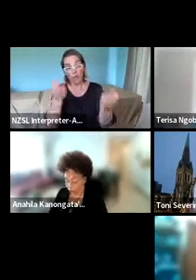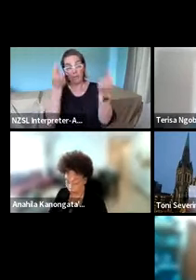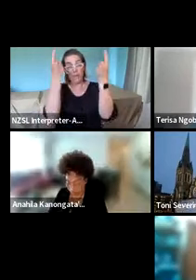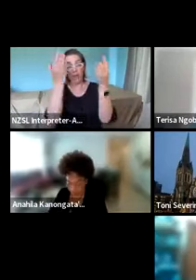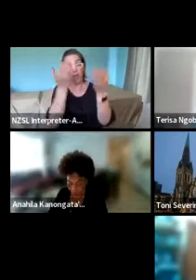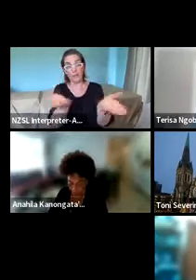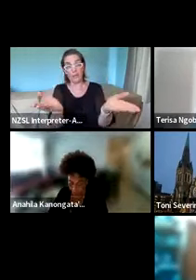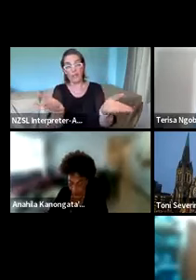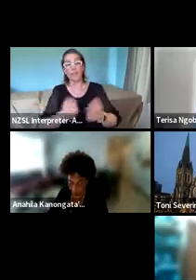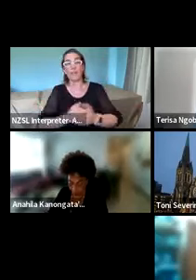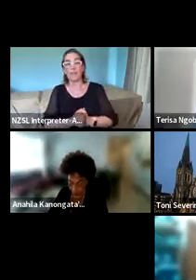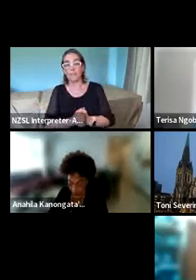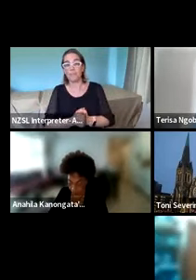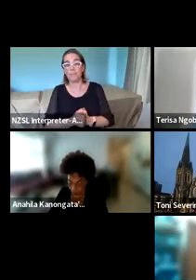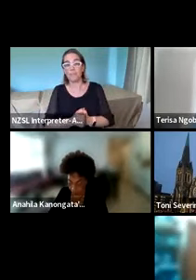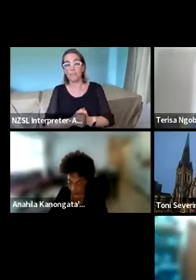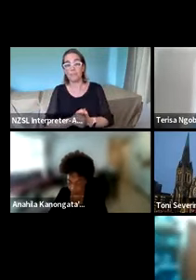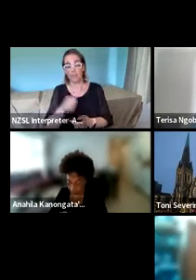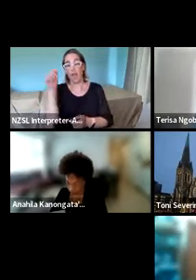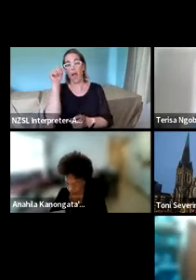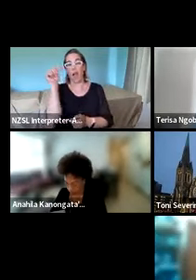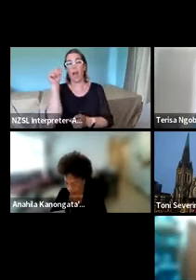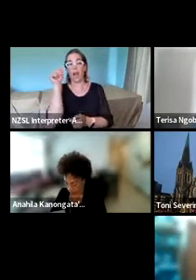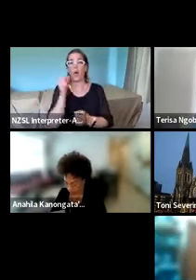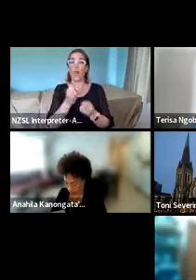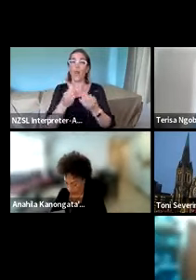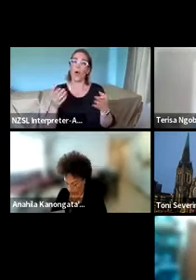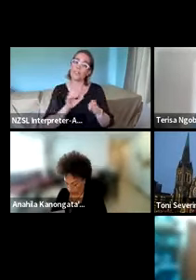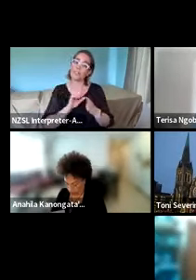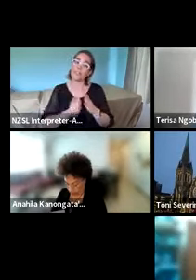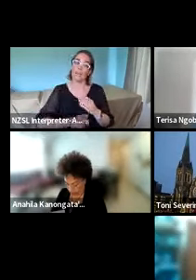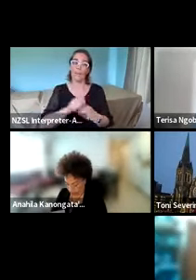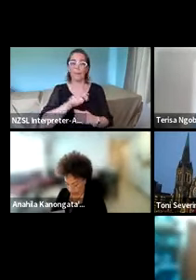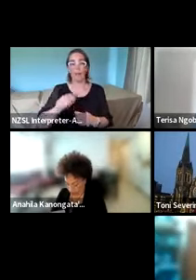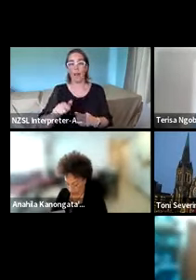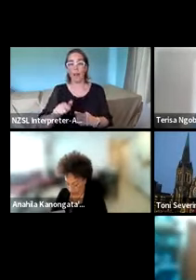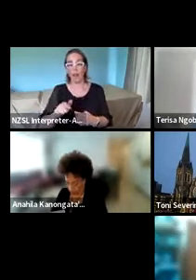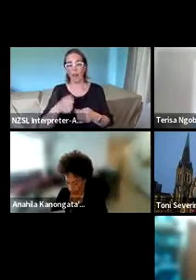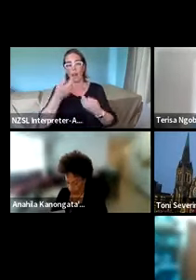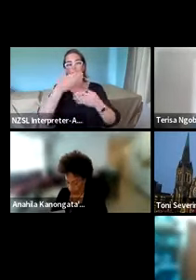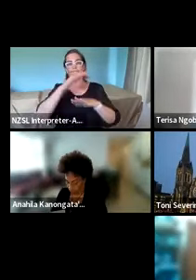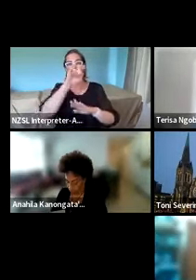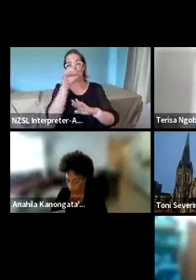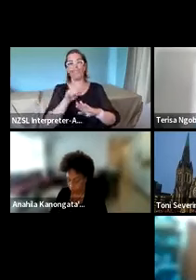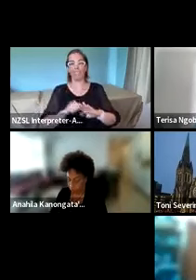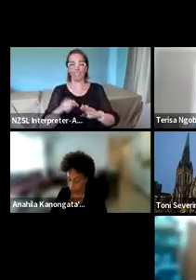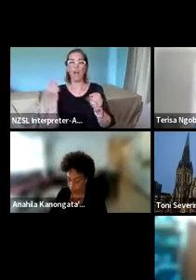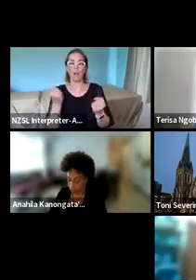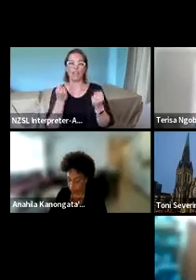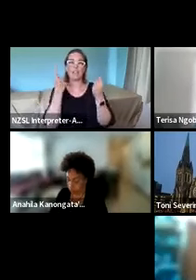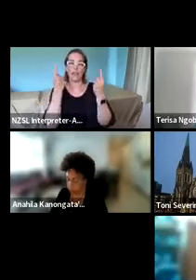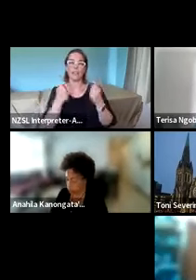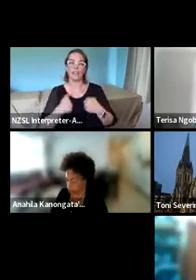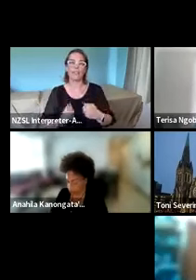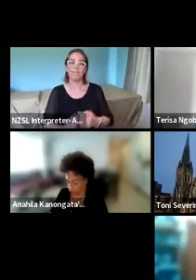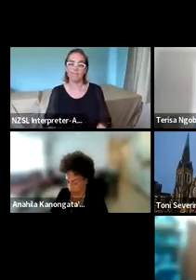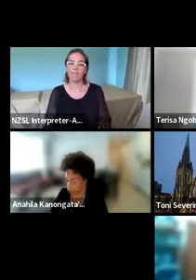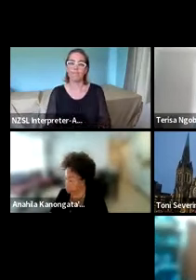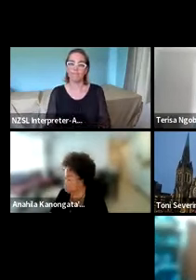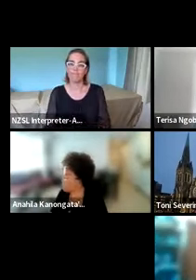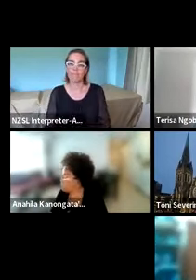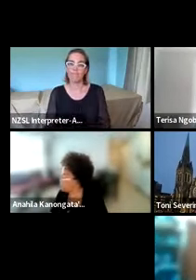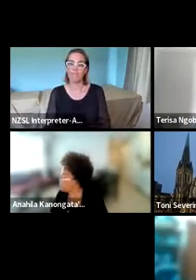by, as I know, many hundreds of disabled people across the country. Thank you, Chris.